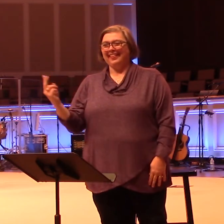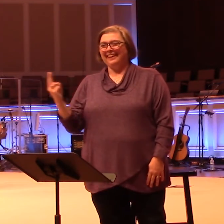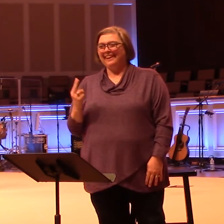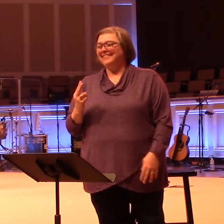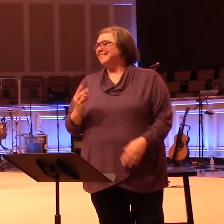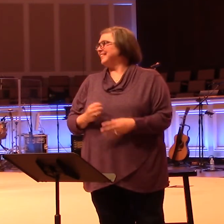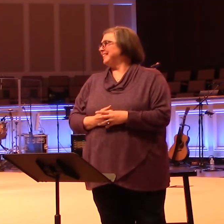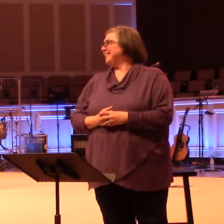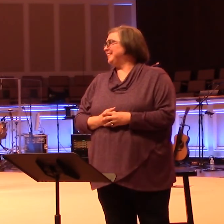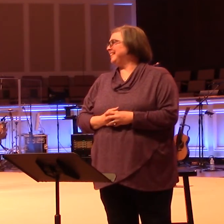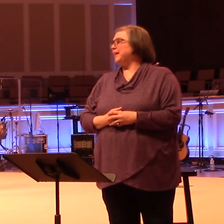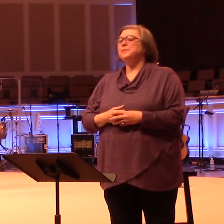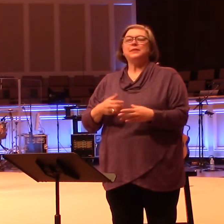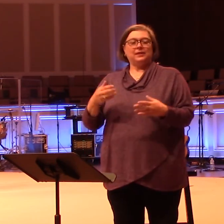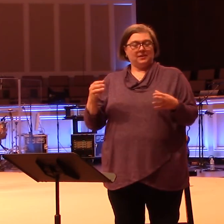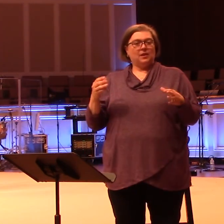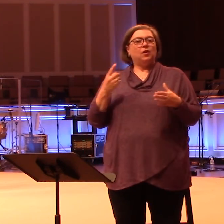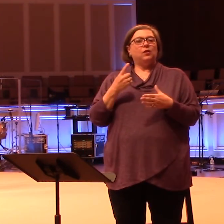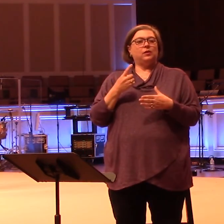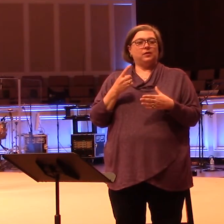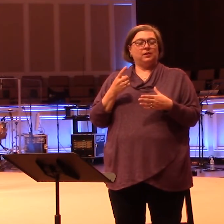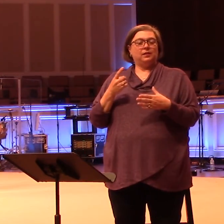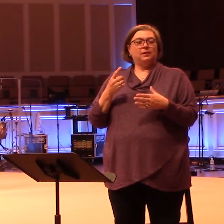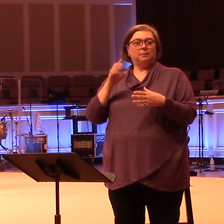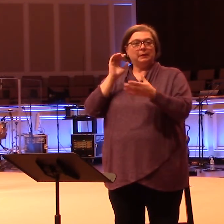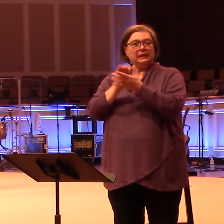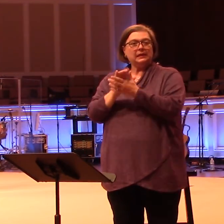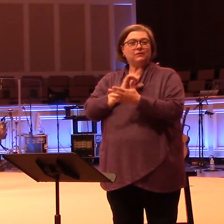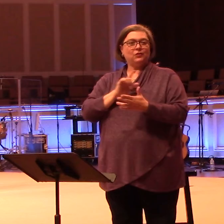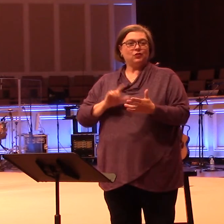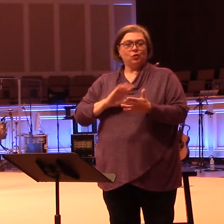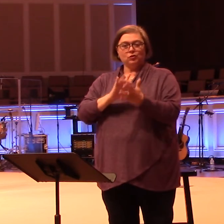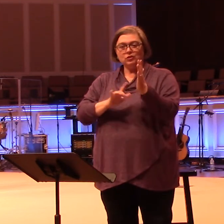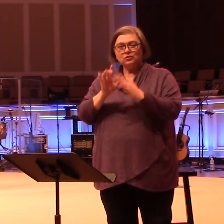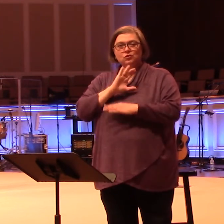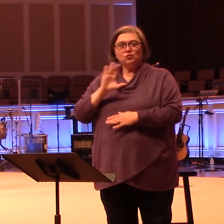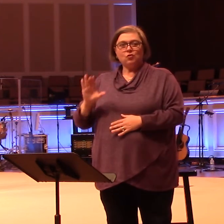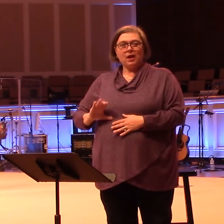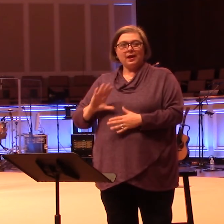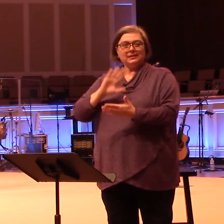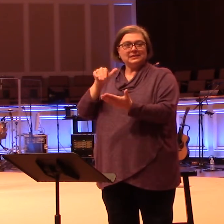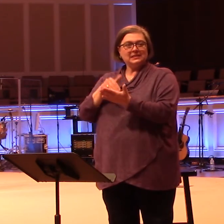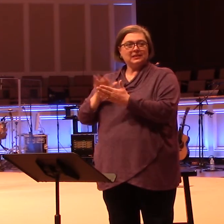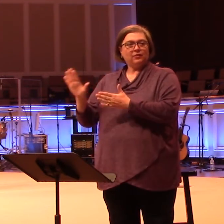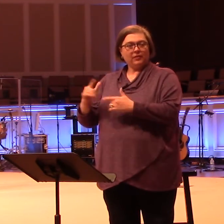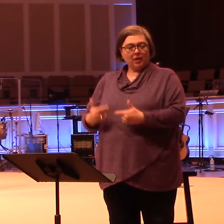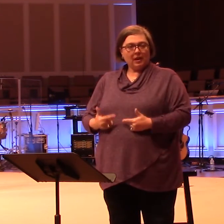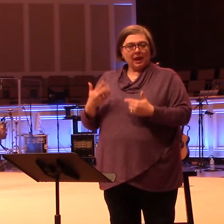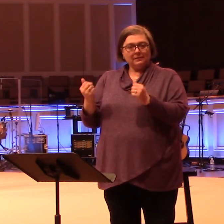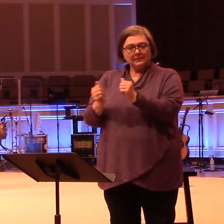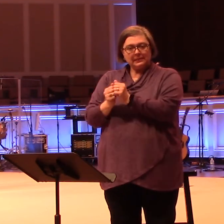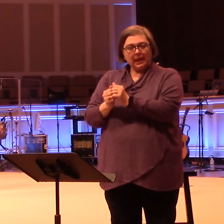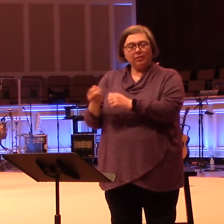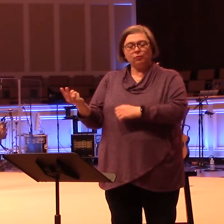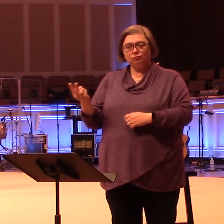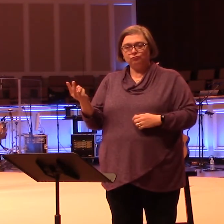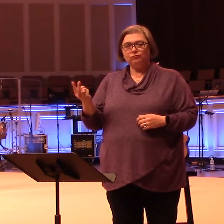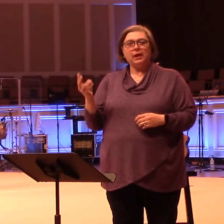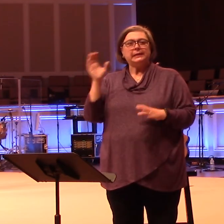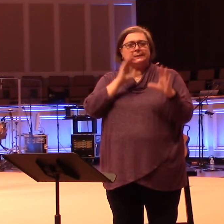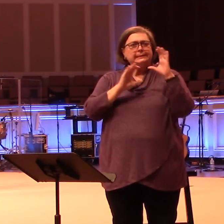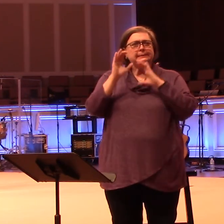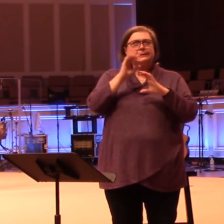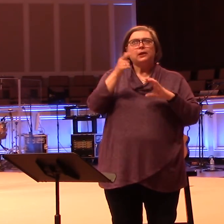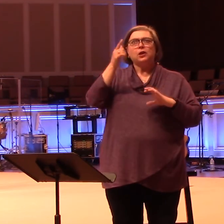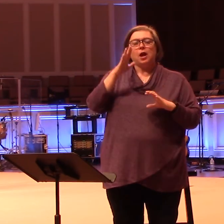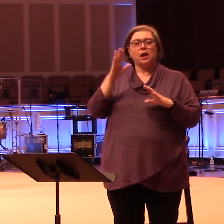And indeed, they love the Lord Jesus Christ, and he's at the center of their lives and their life together. And they have been seeking His